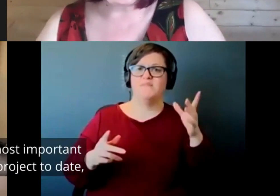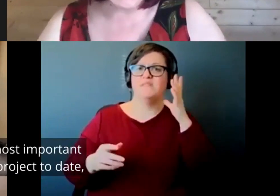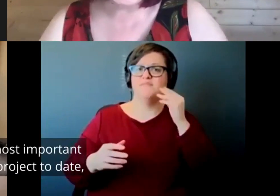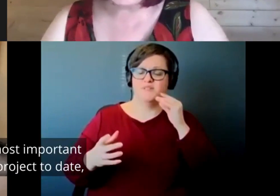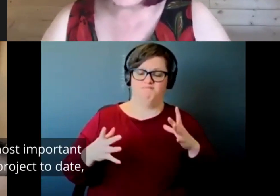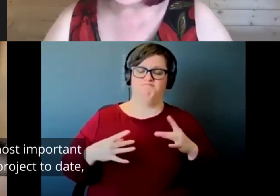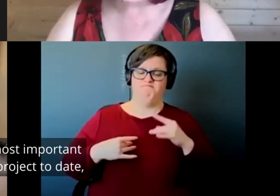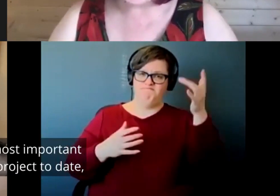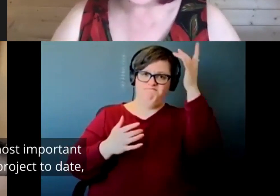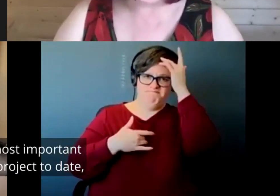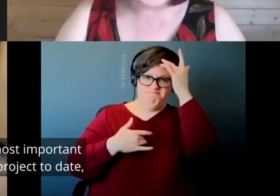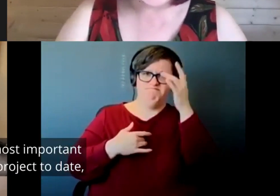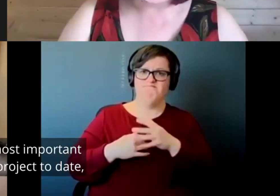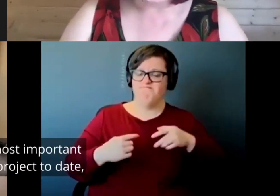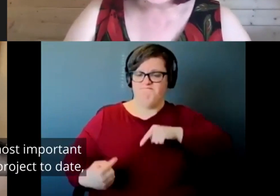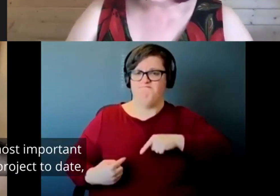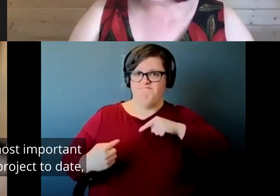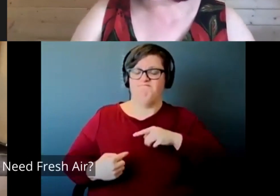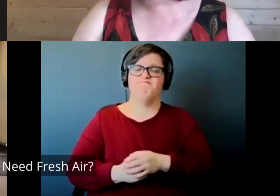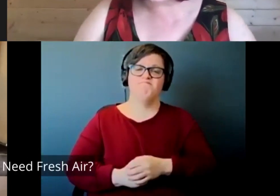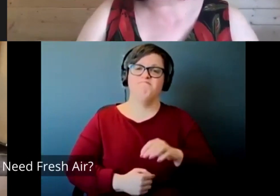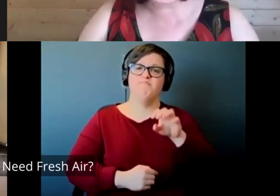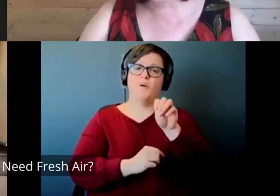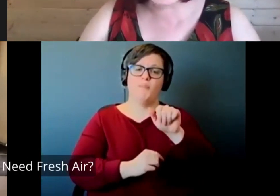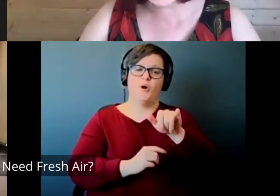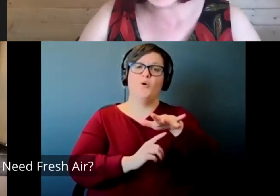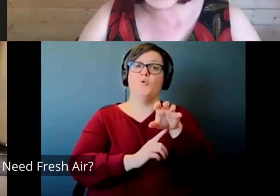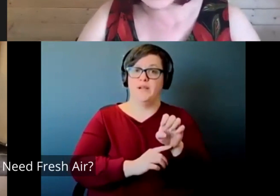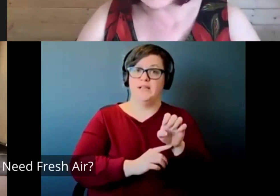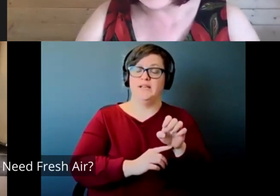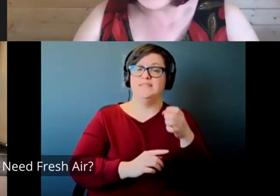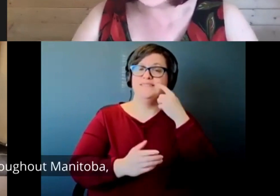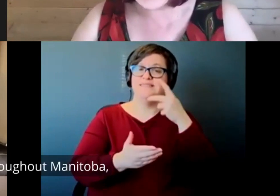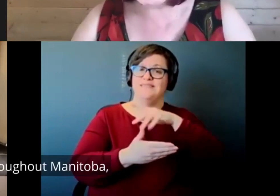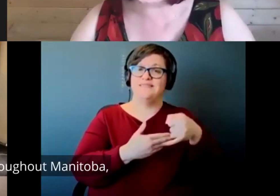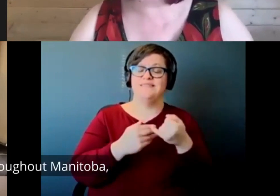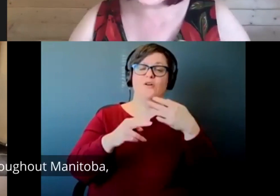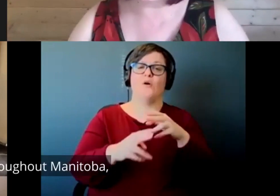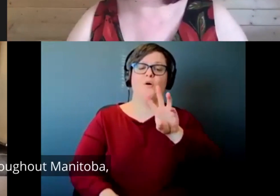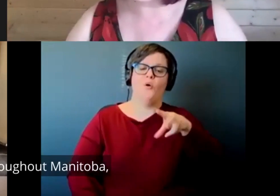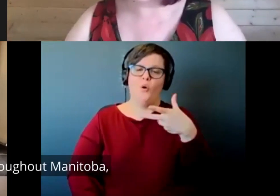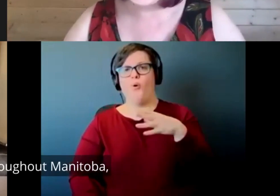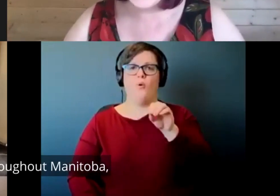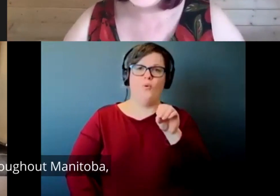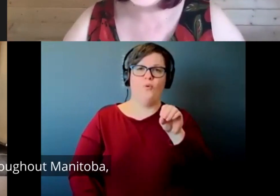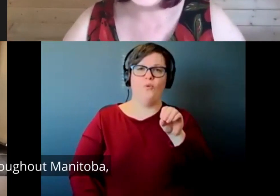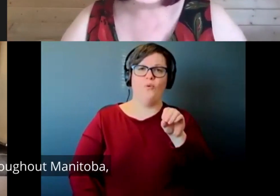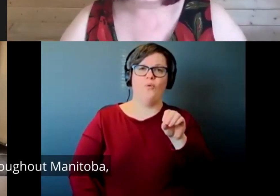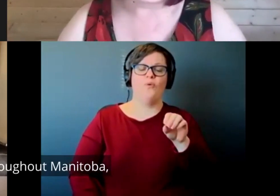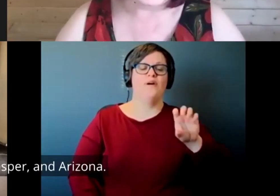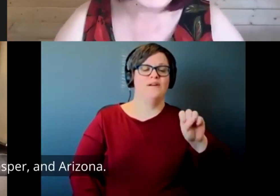LeBlanc's most important awareness project to date, Who Says We Need Fresh Air, has traveled throughout